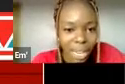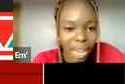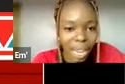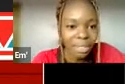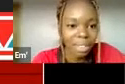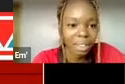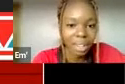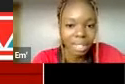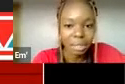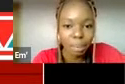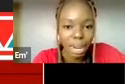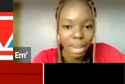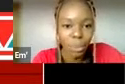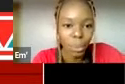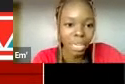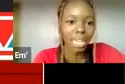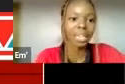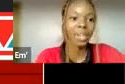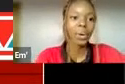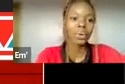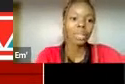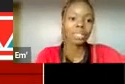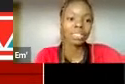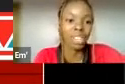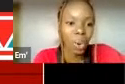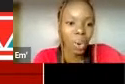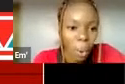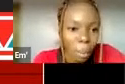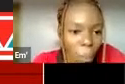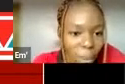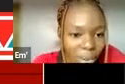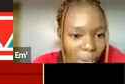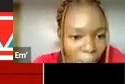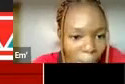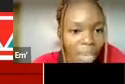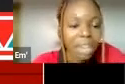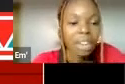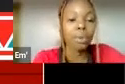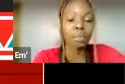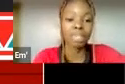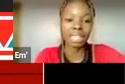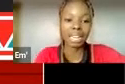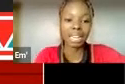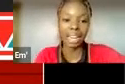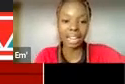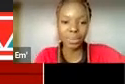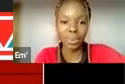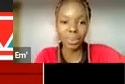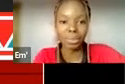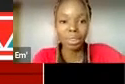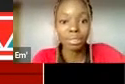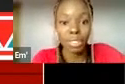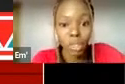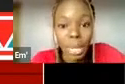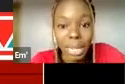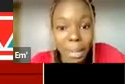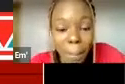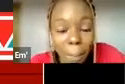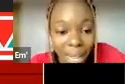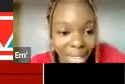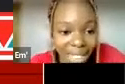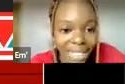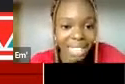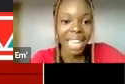Braille, we have the grand prize winner, who is Jacob Werema from Thika High School for the